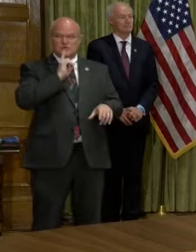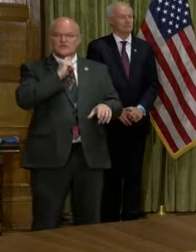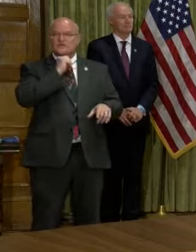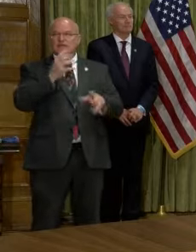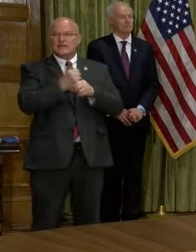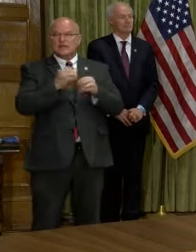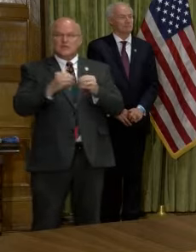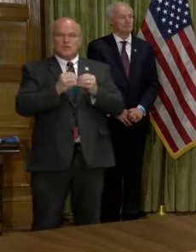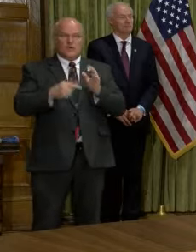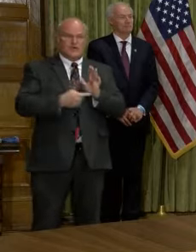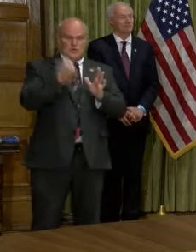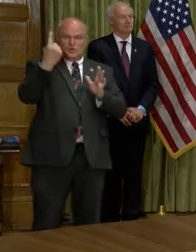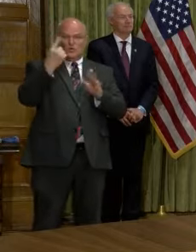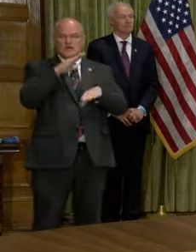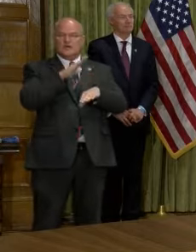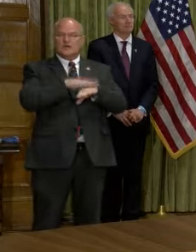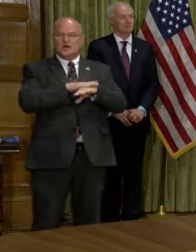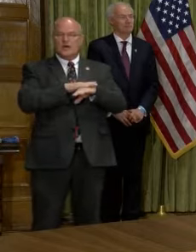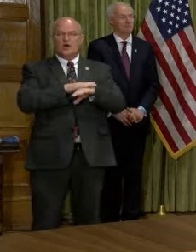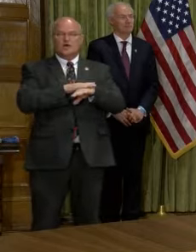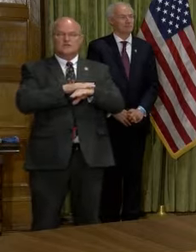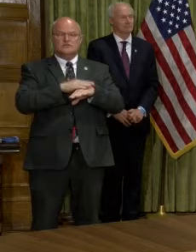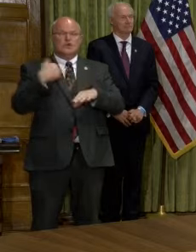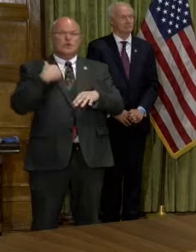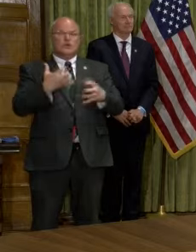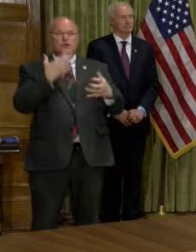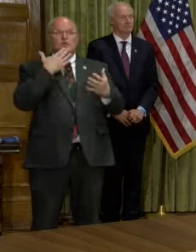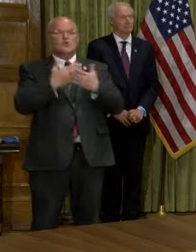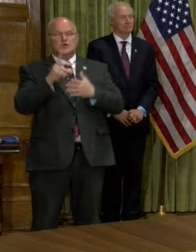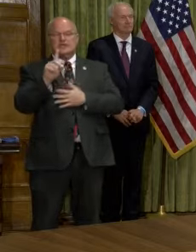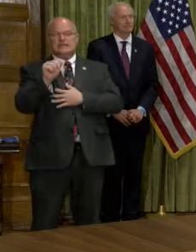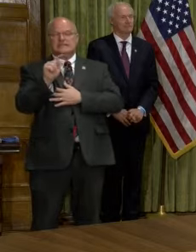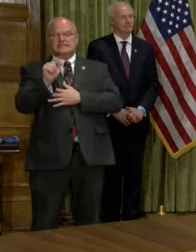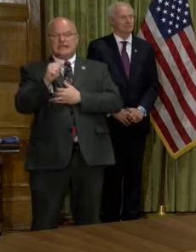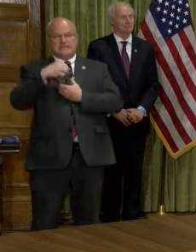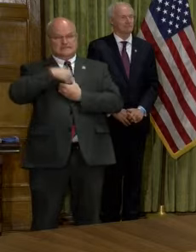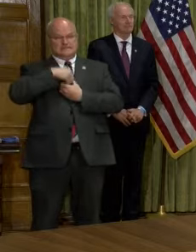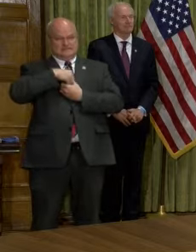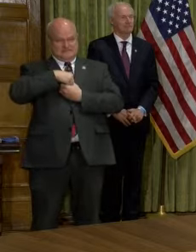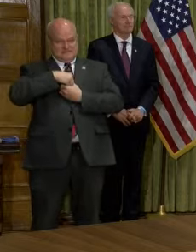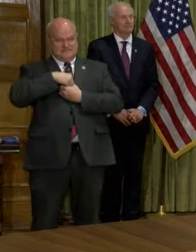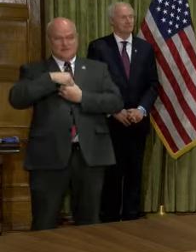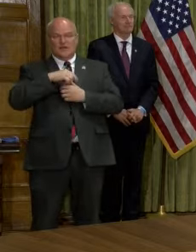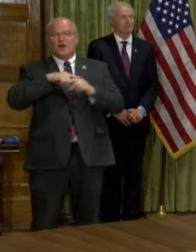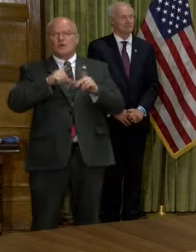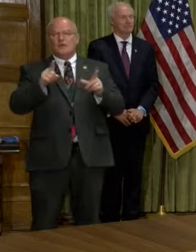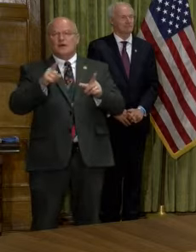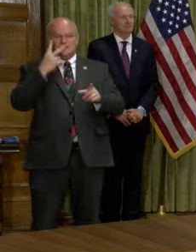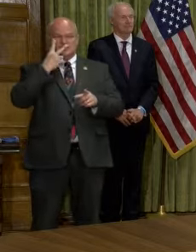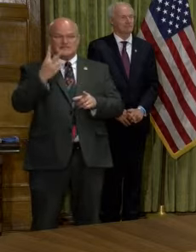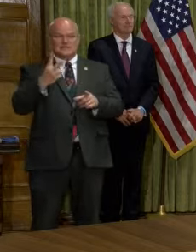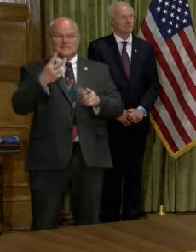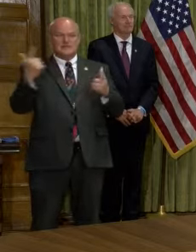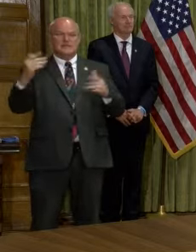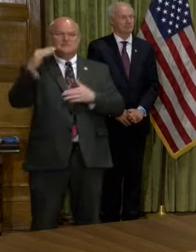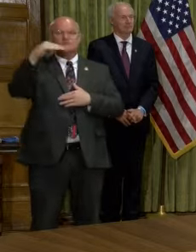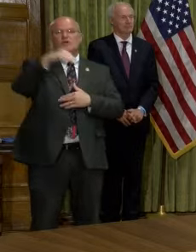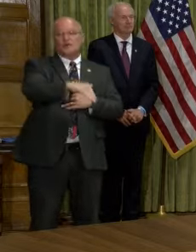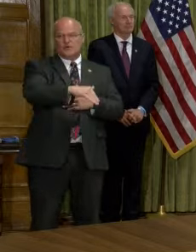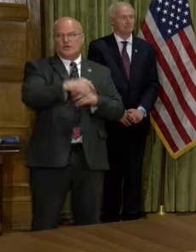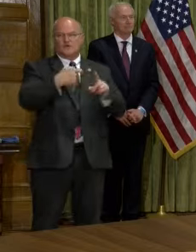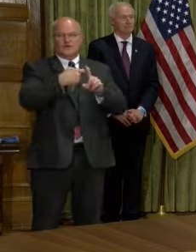not getting more than one on a... so we want good data integrity. But as you can see, there was a big